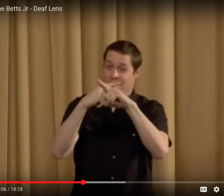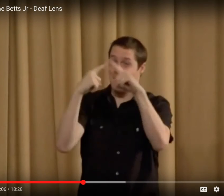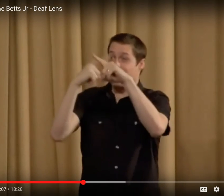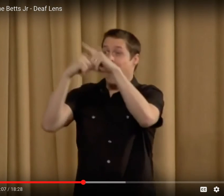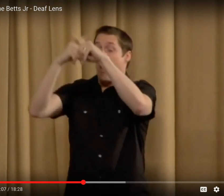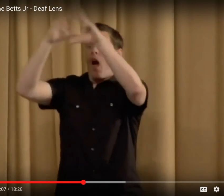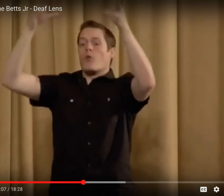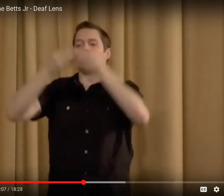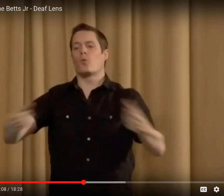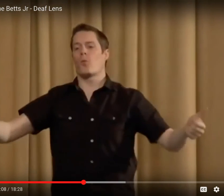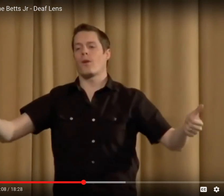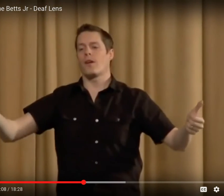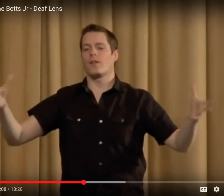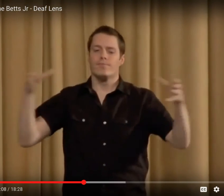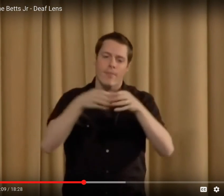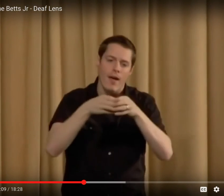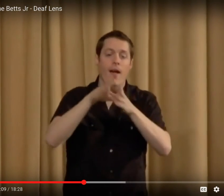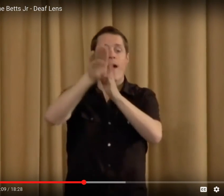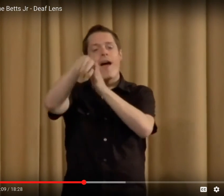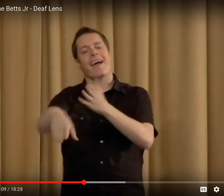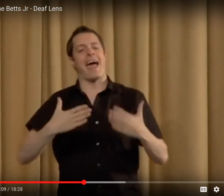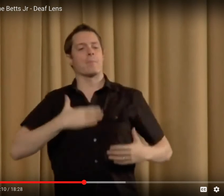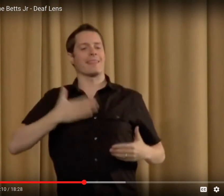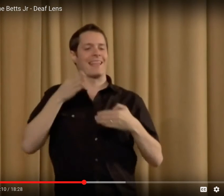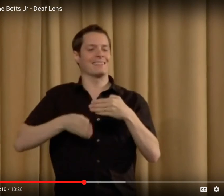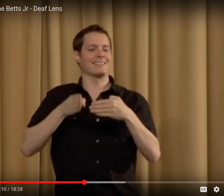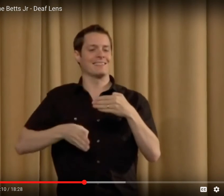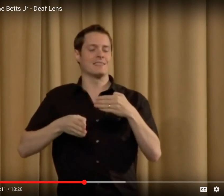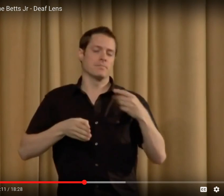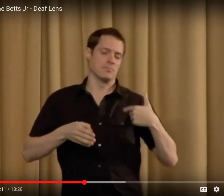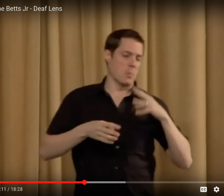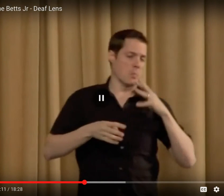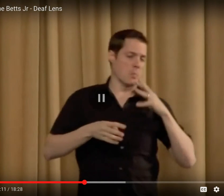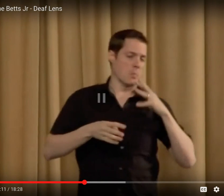And then it has a happy ending.